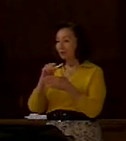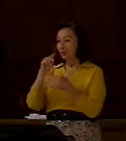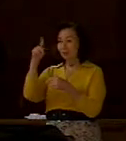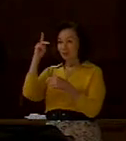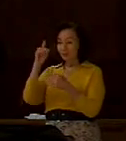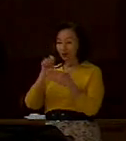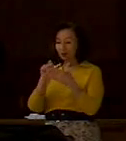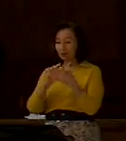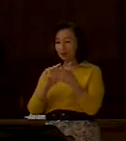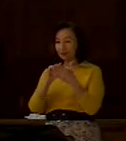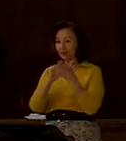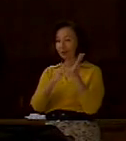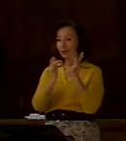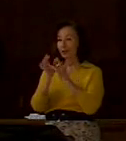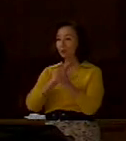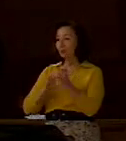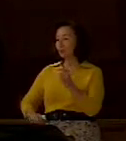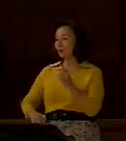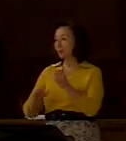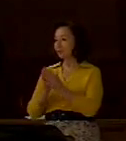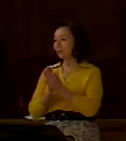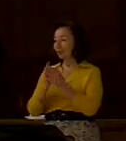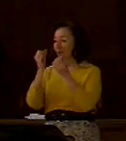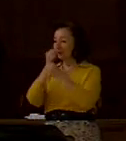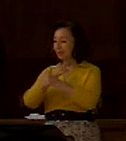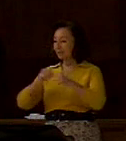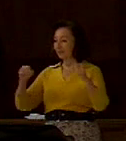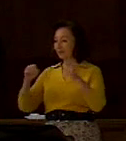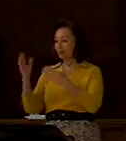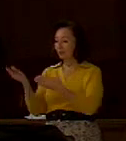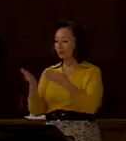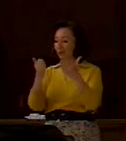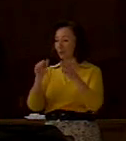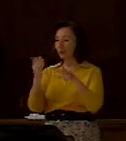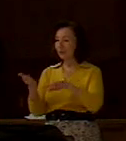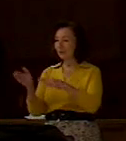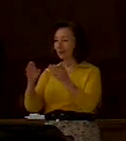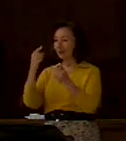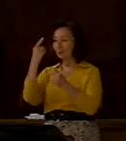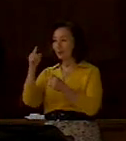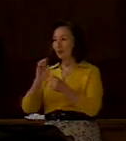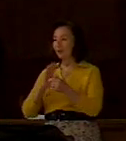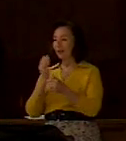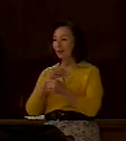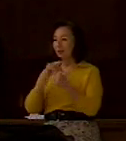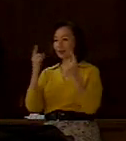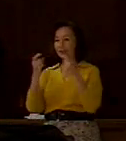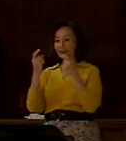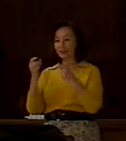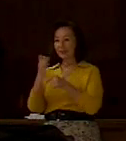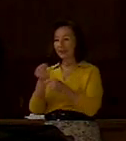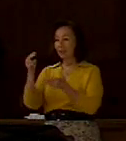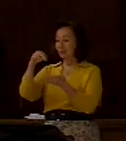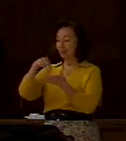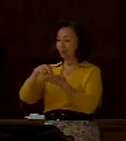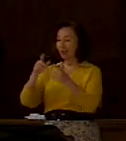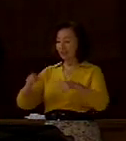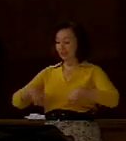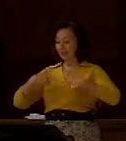Jesus Christ was delivered over to death for our sins and was raised to